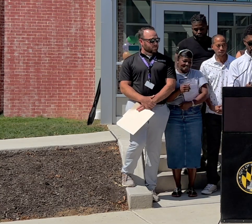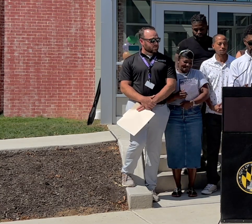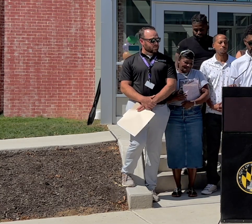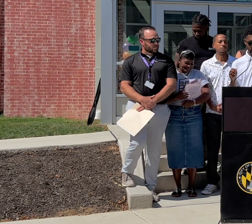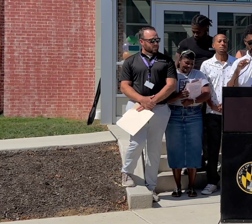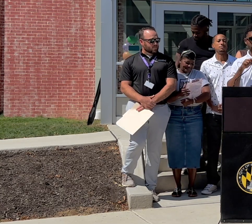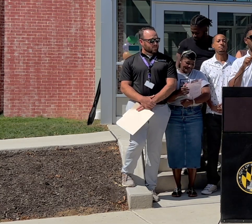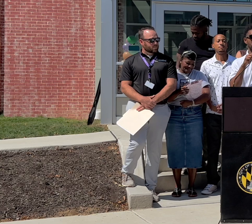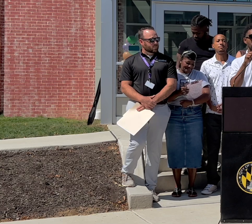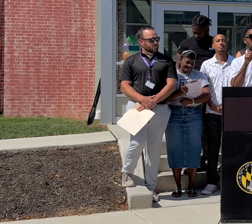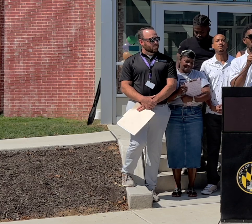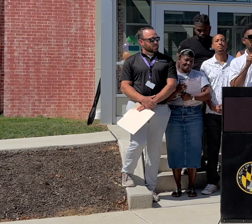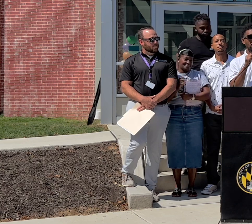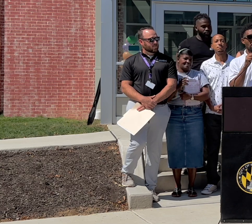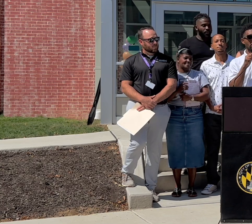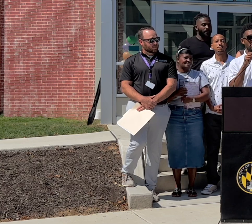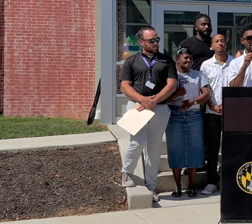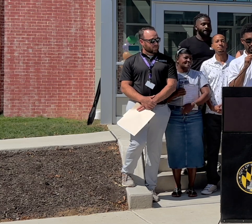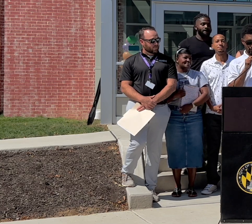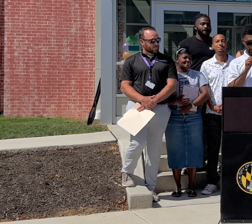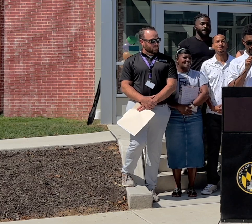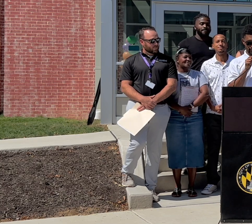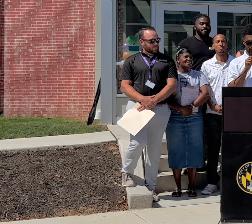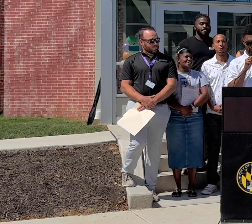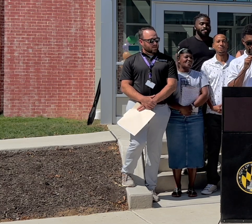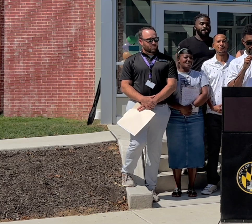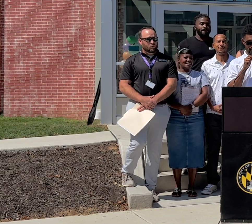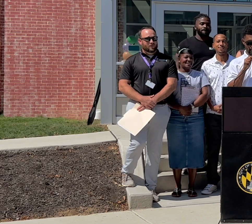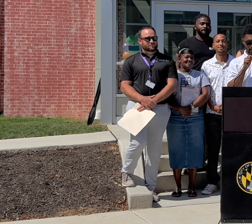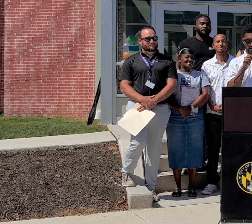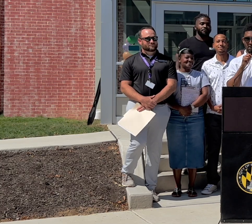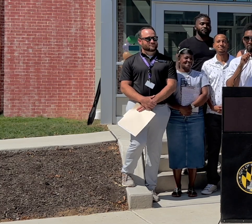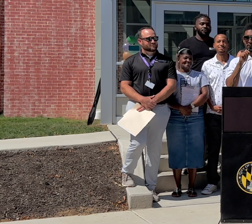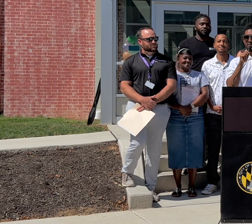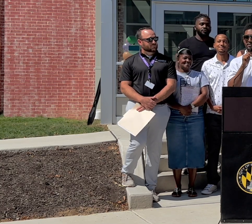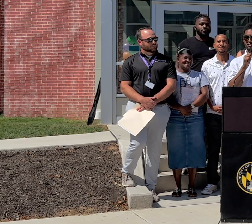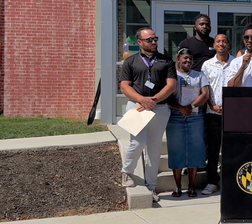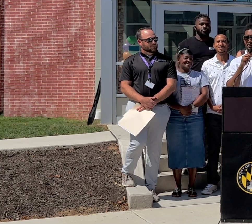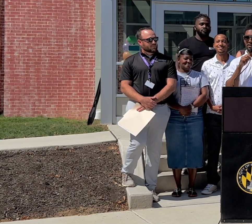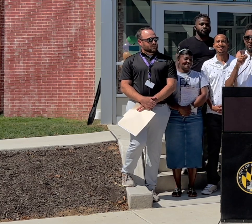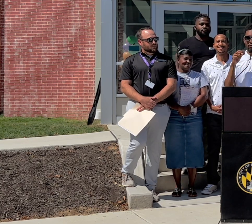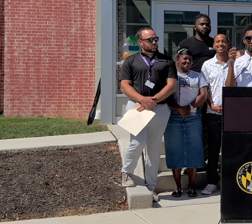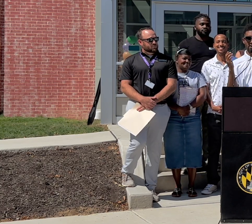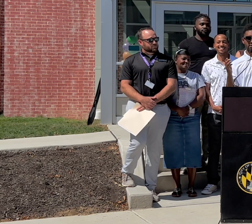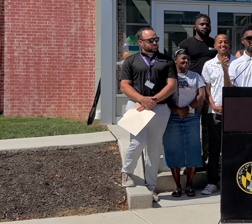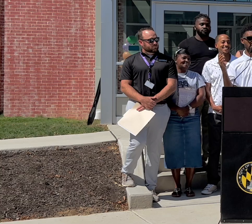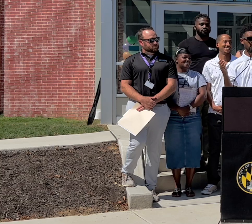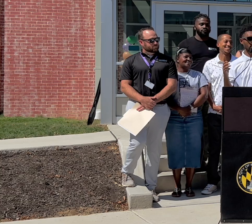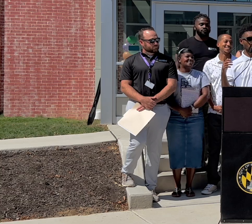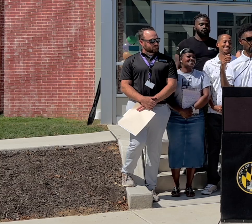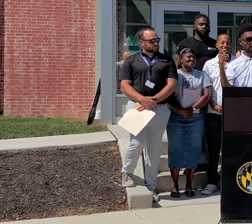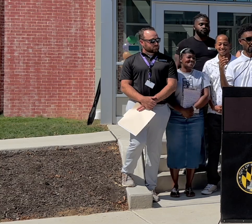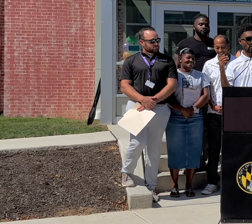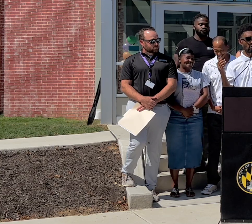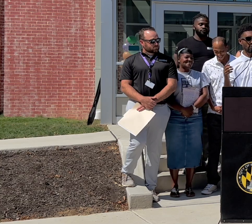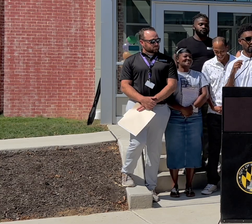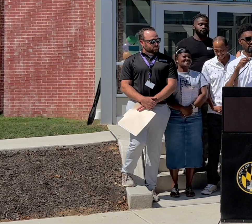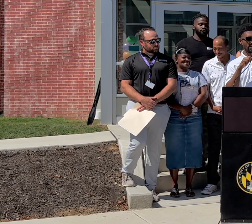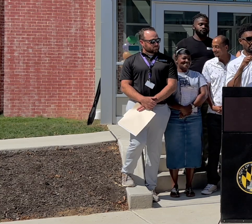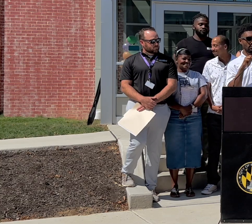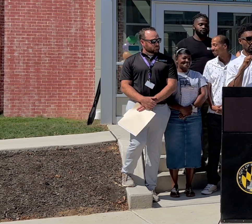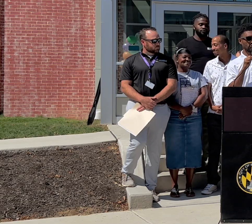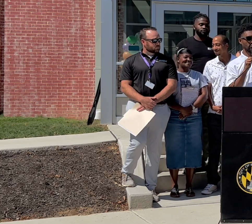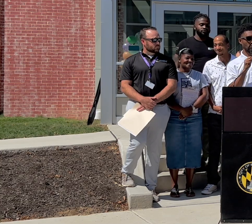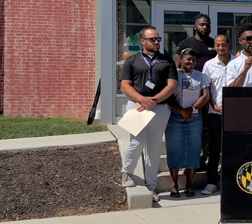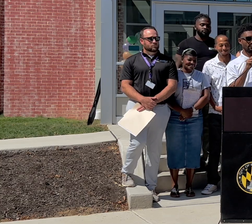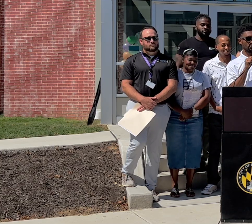Thank you, Mr. Director. Good morning, everyone. All right, this is a rec center reopening